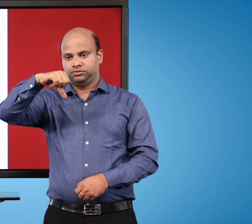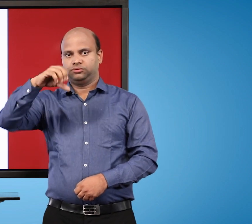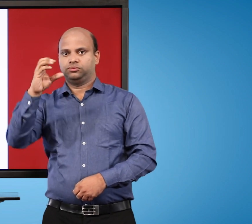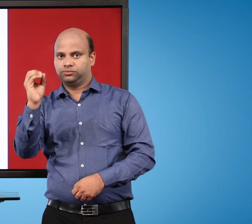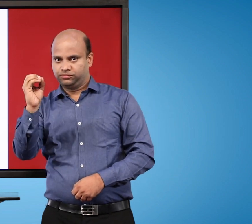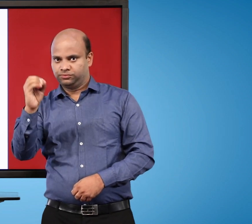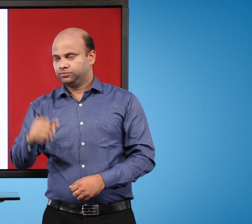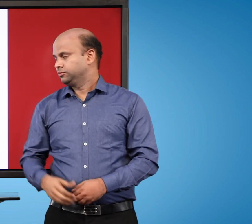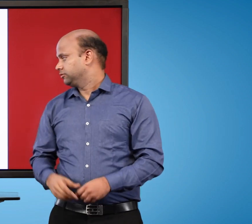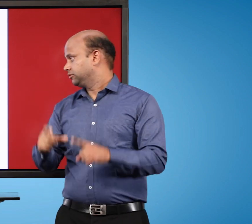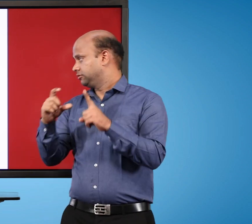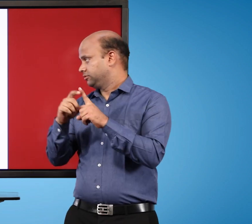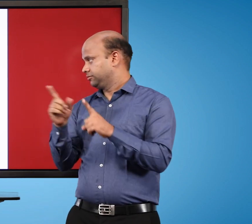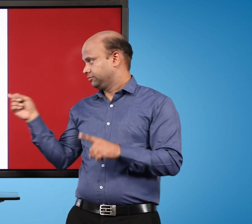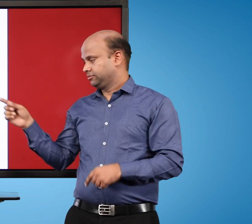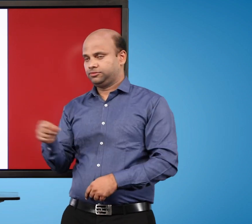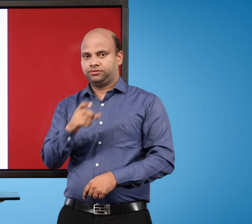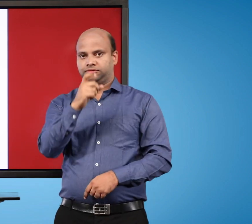208090, D.